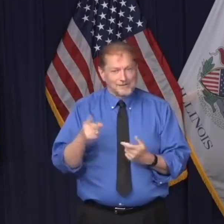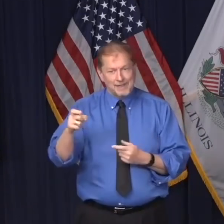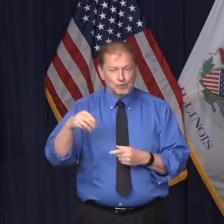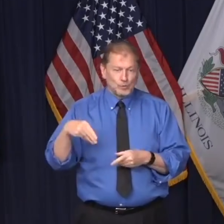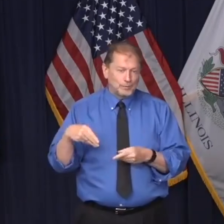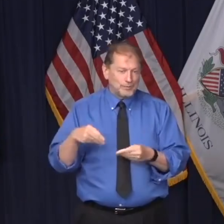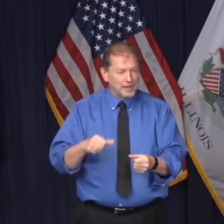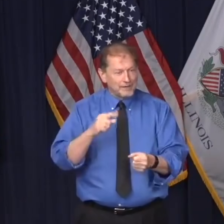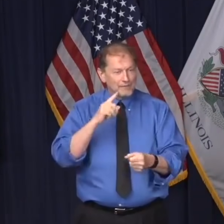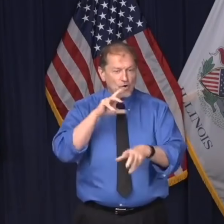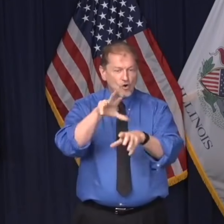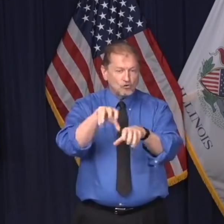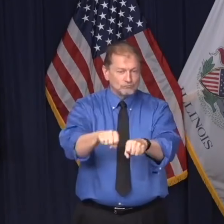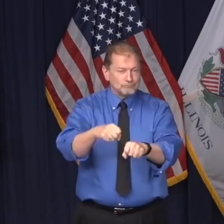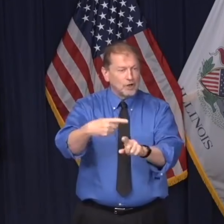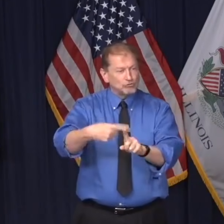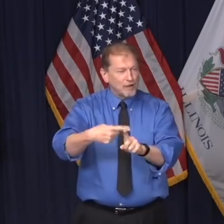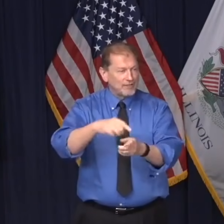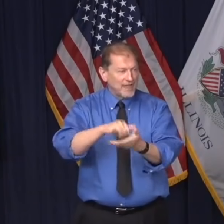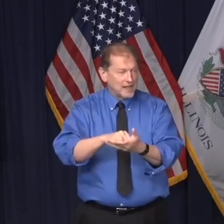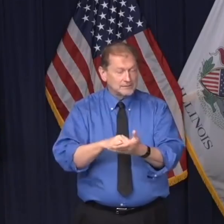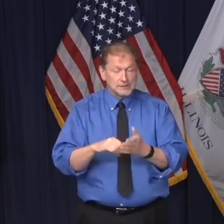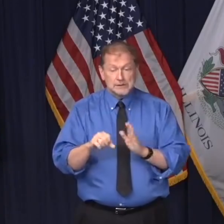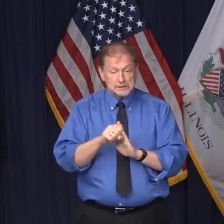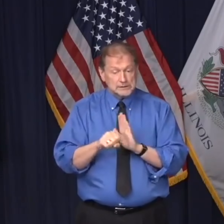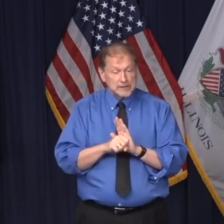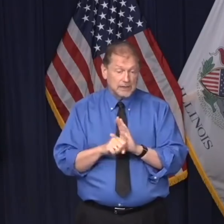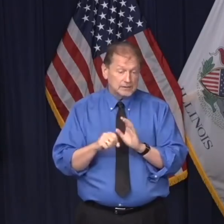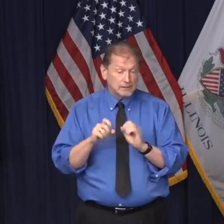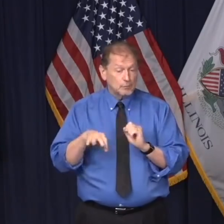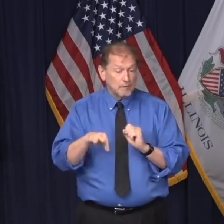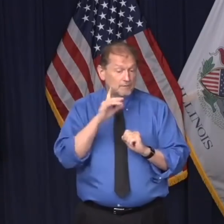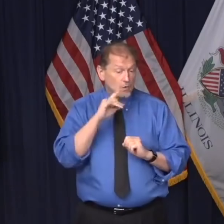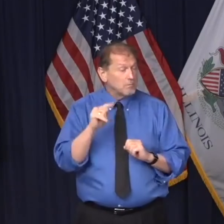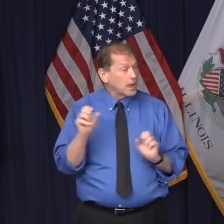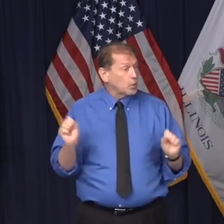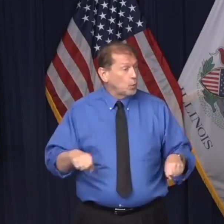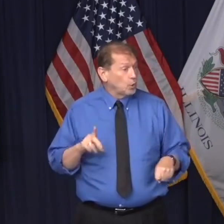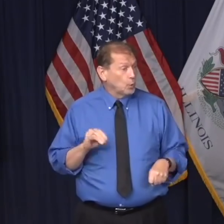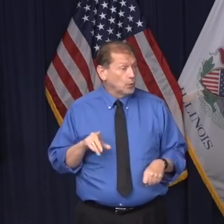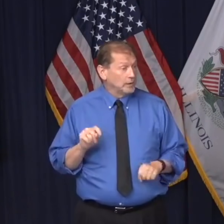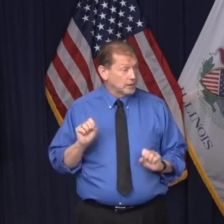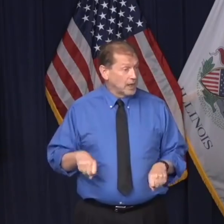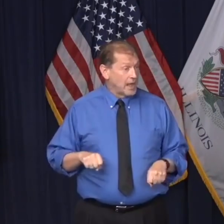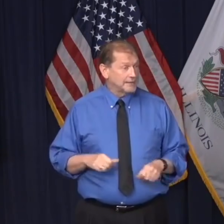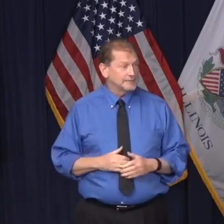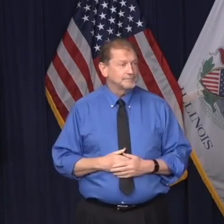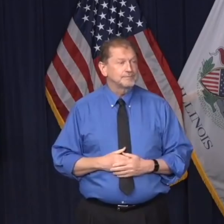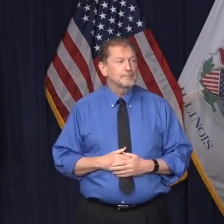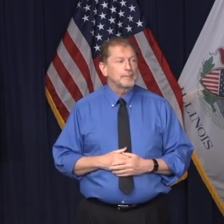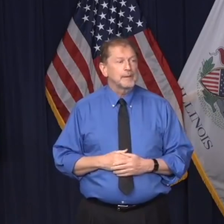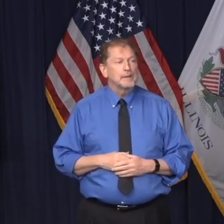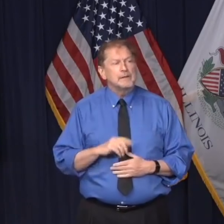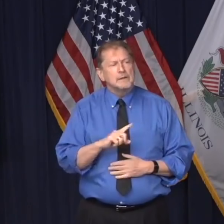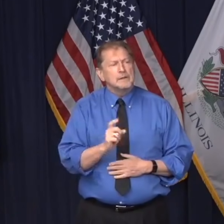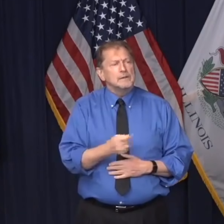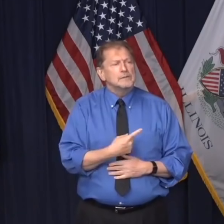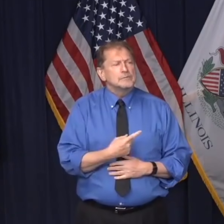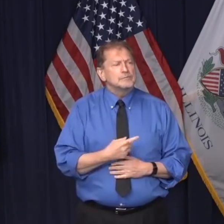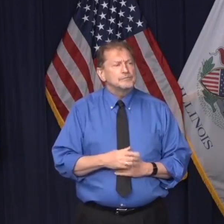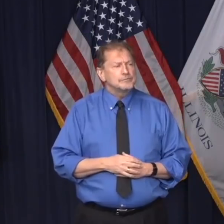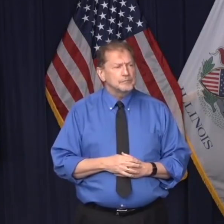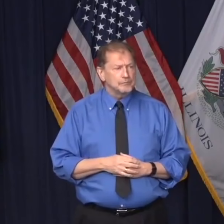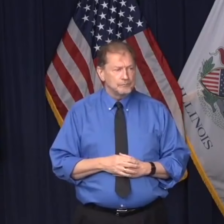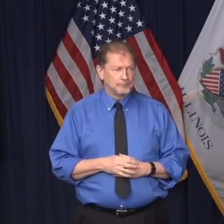expense that would have to be borne by the state, but it's doable. And finally, in this category, David Gracing with the Better